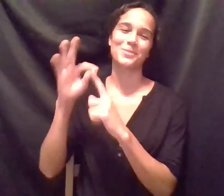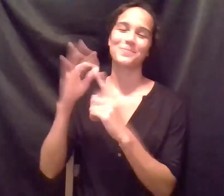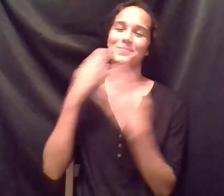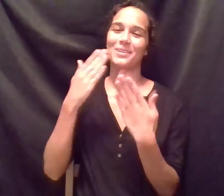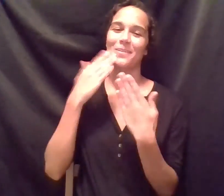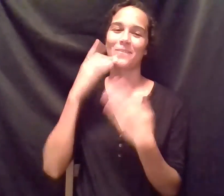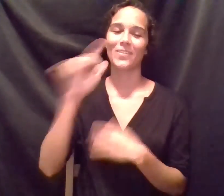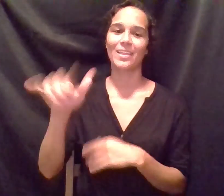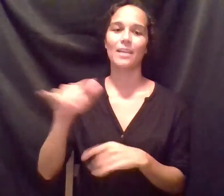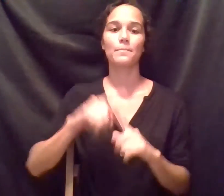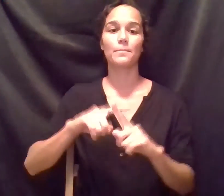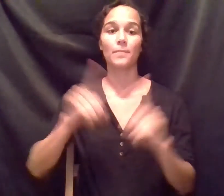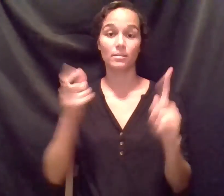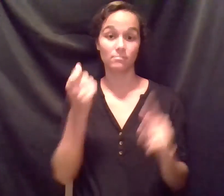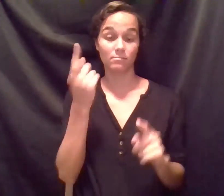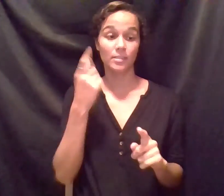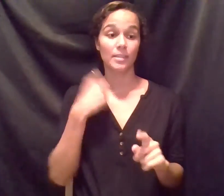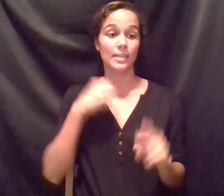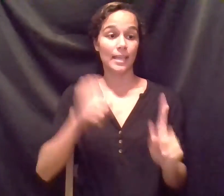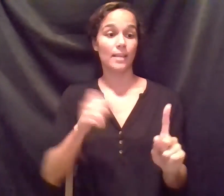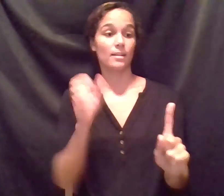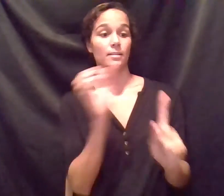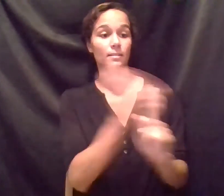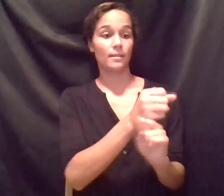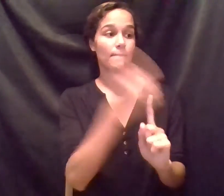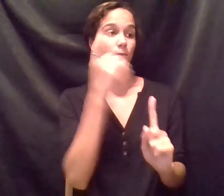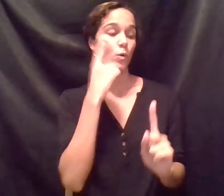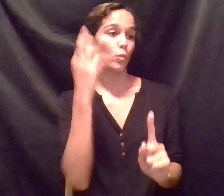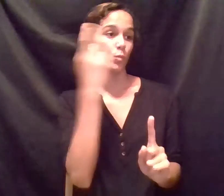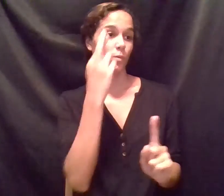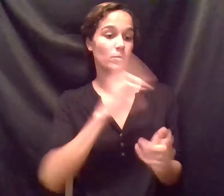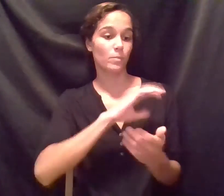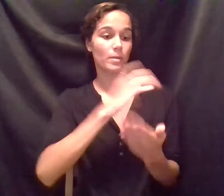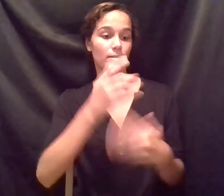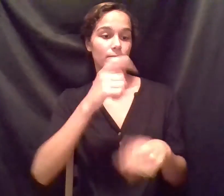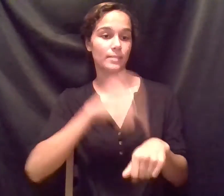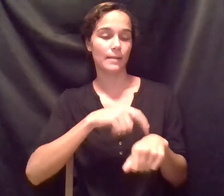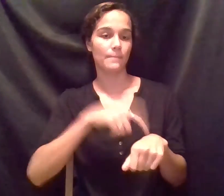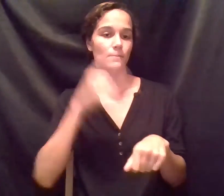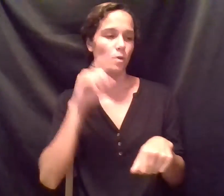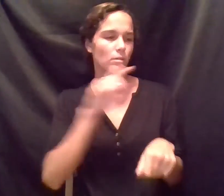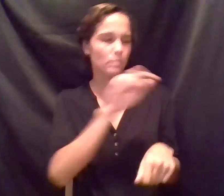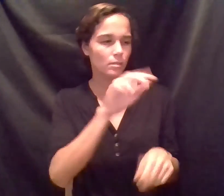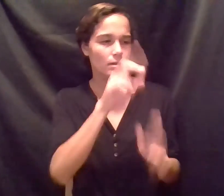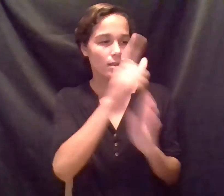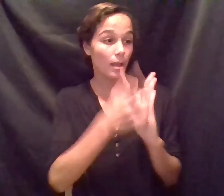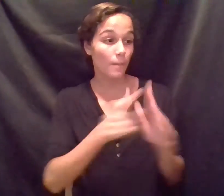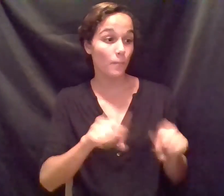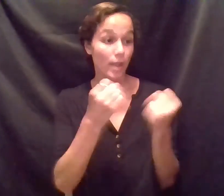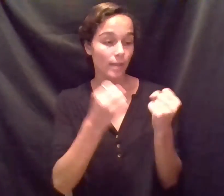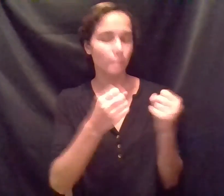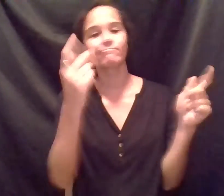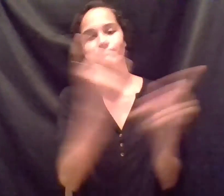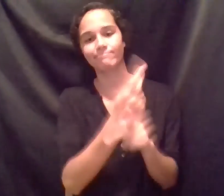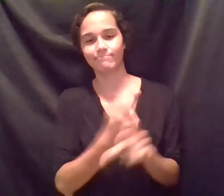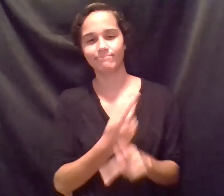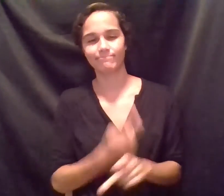a reasonable amount of time to figure some stuff out. Probable cause is a higher standard. That's a reasonable belief standard,